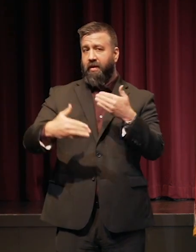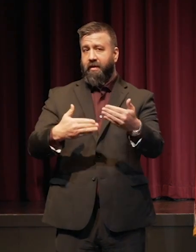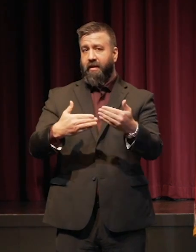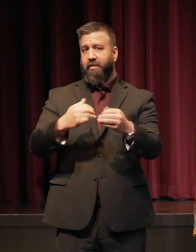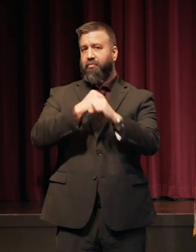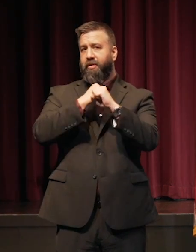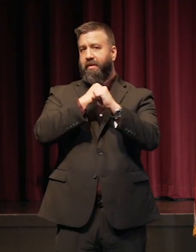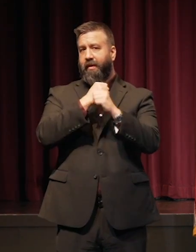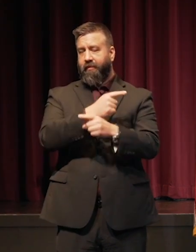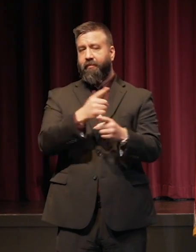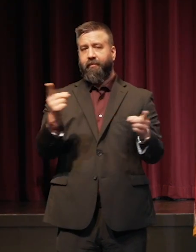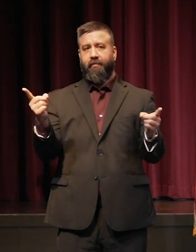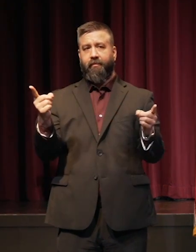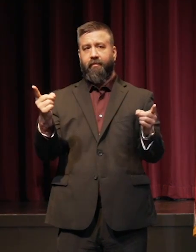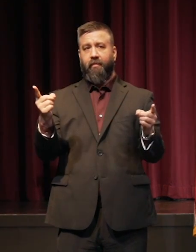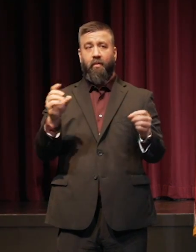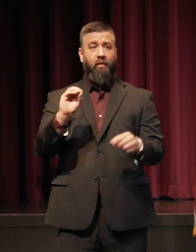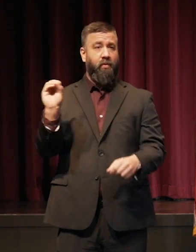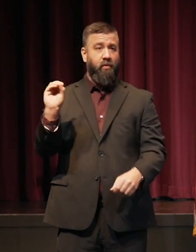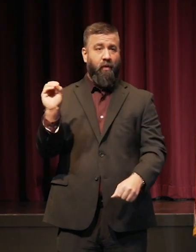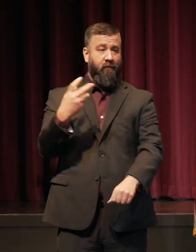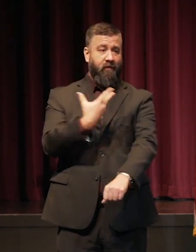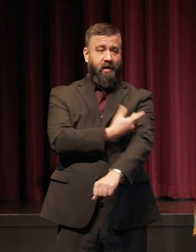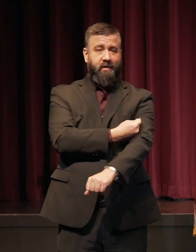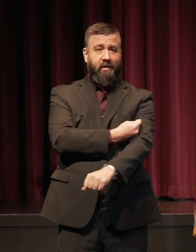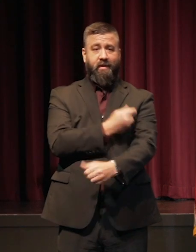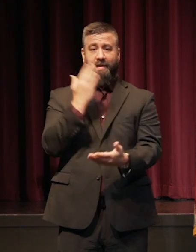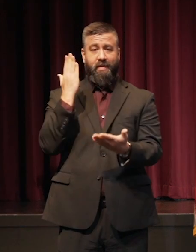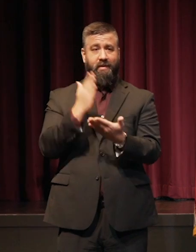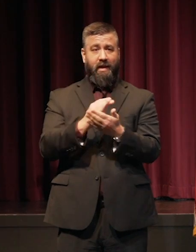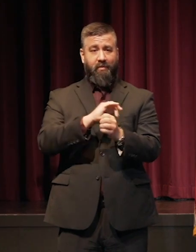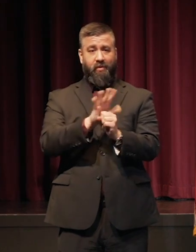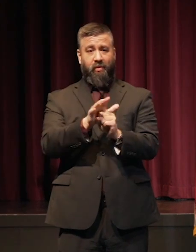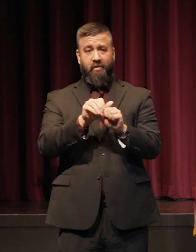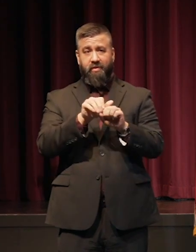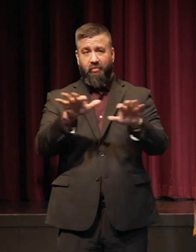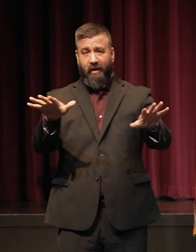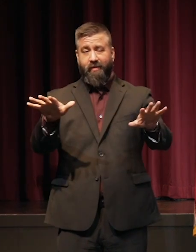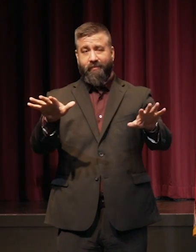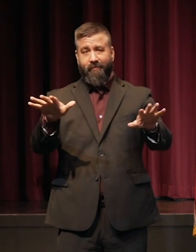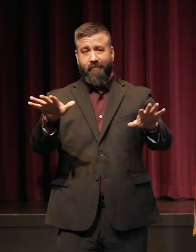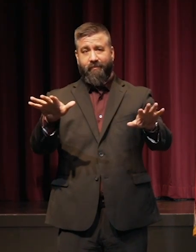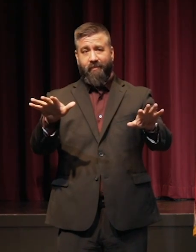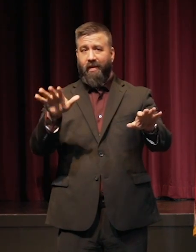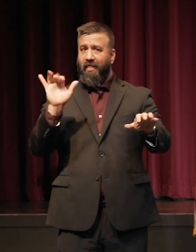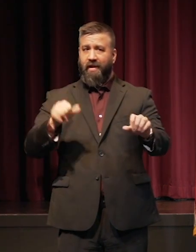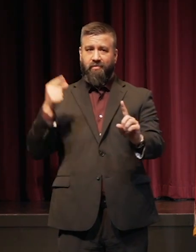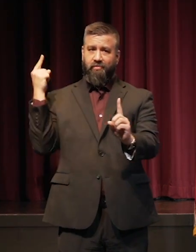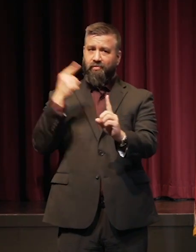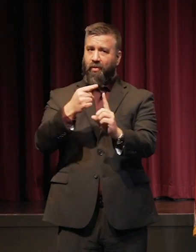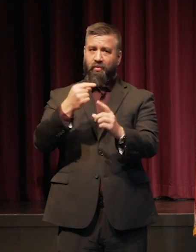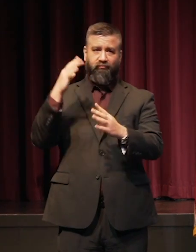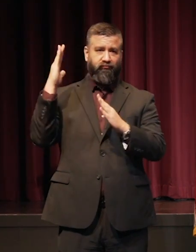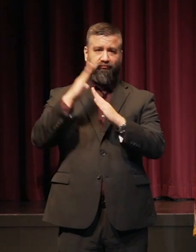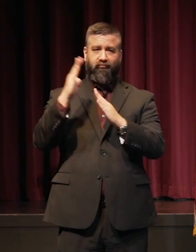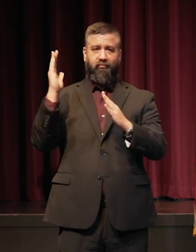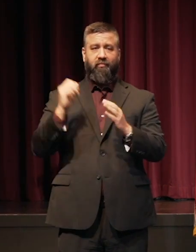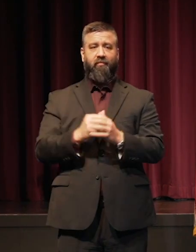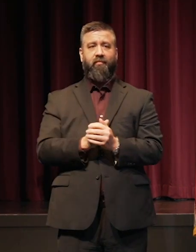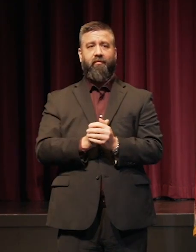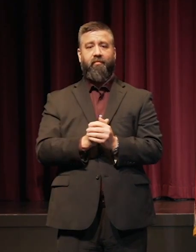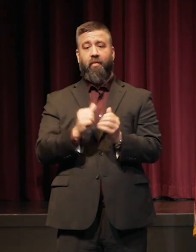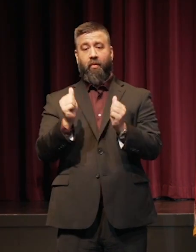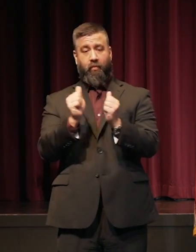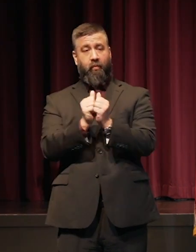safe. And without a vaccine, stopping the spread of this contagious virus was our top priority. With